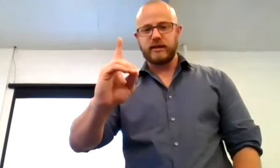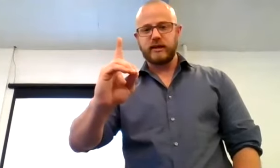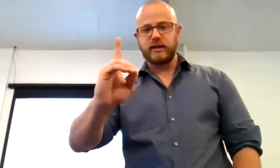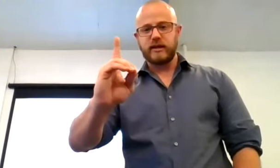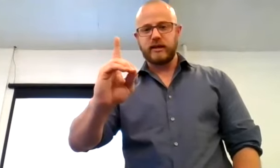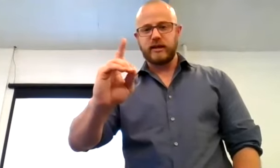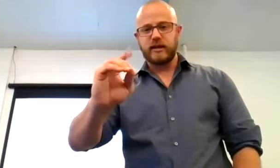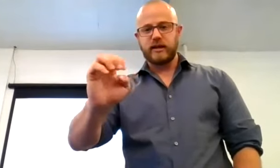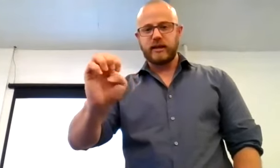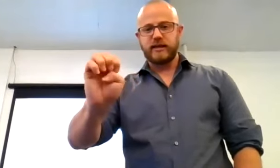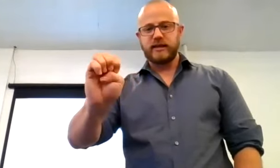D,